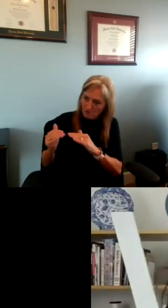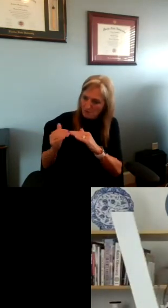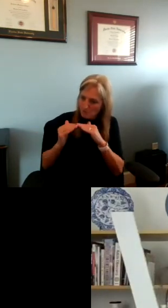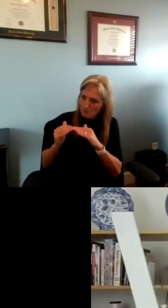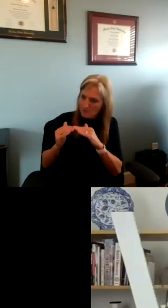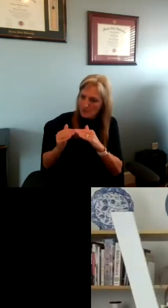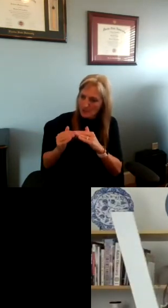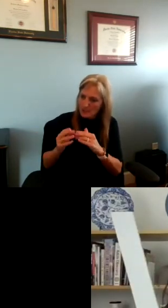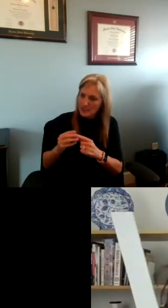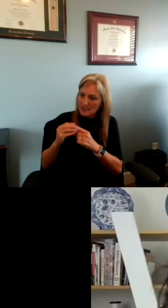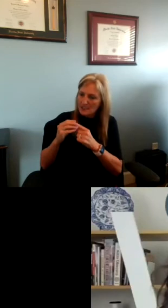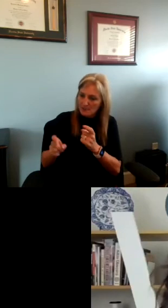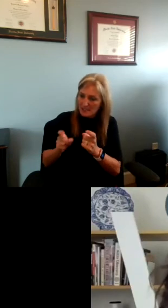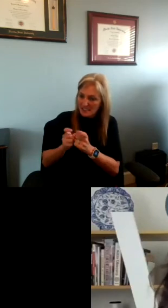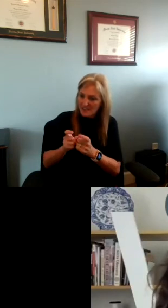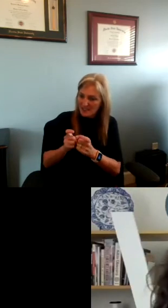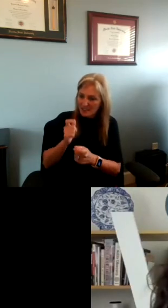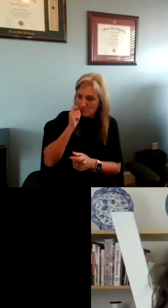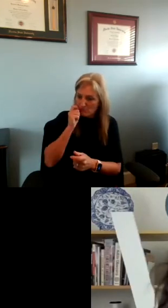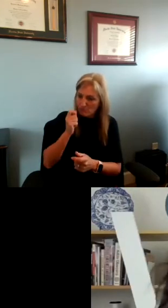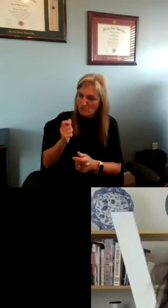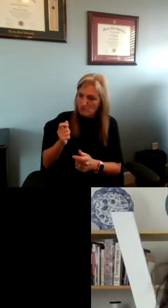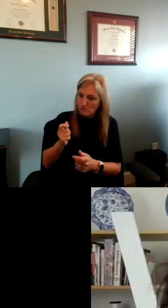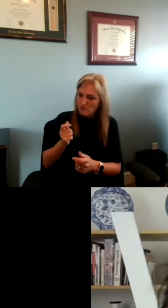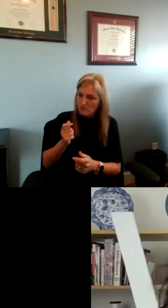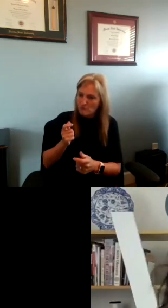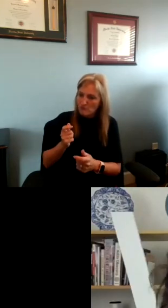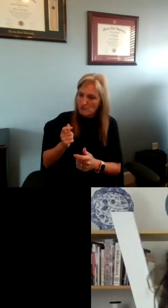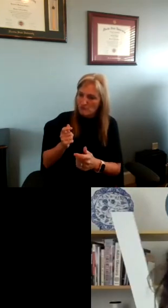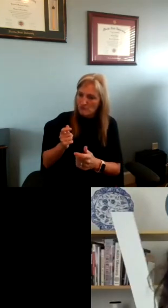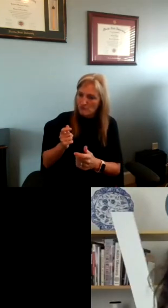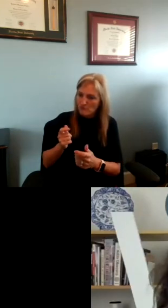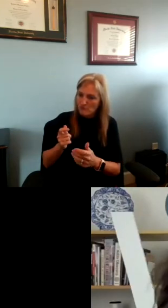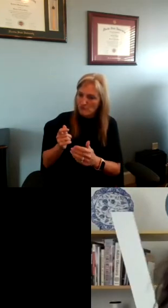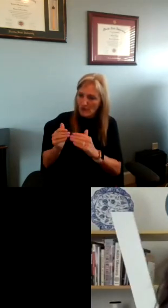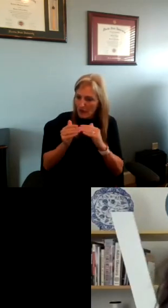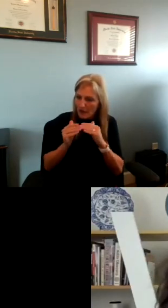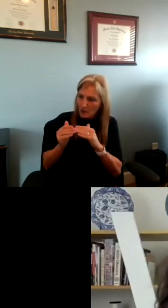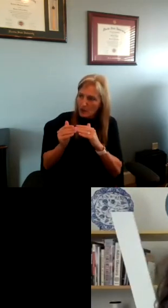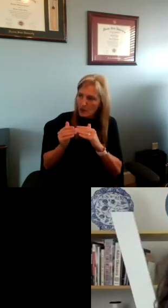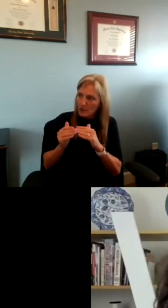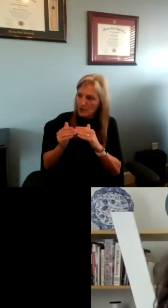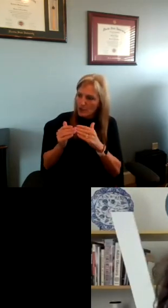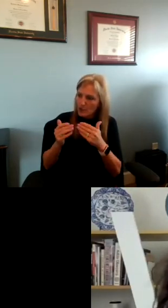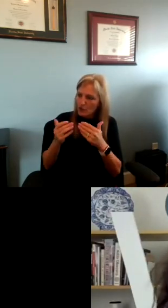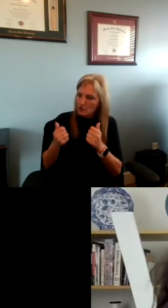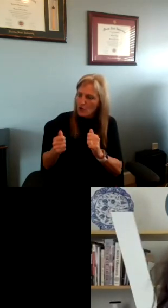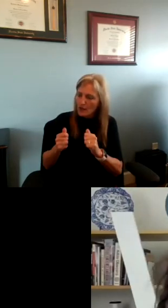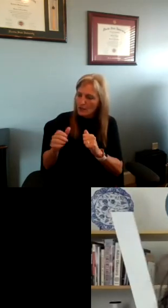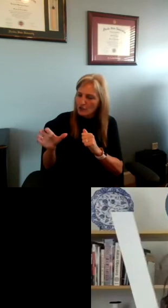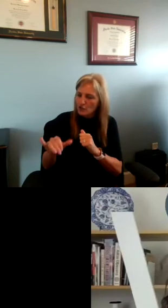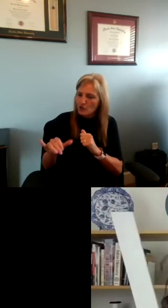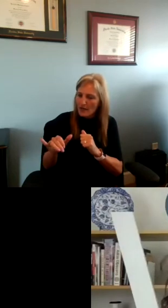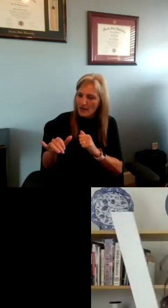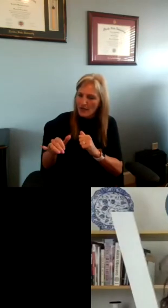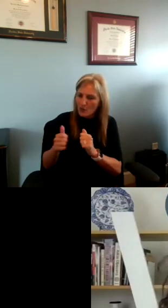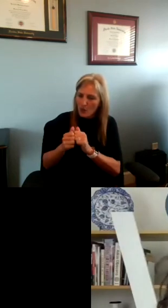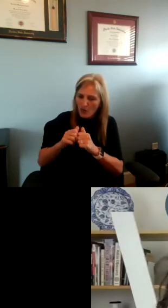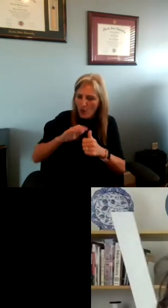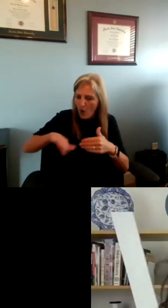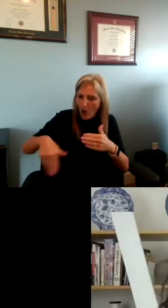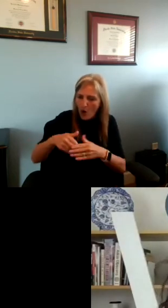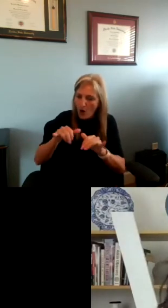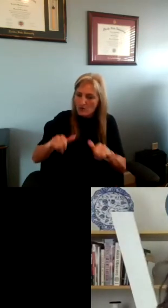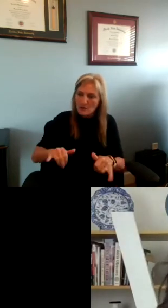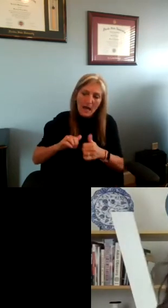racial equity in the justice system, trying to build equity across those systems? How can we start conversations